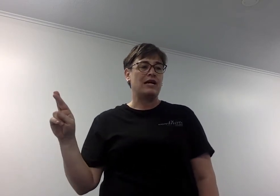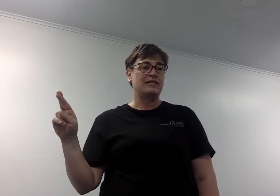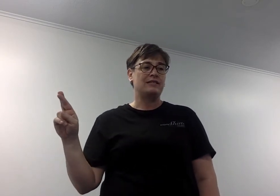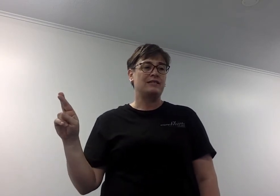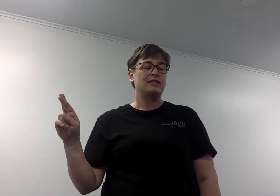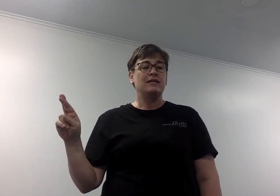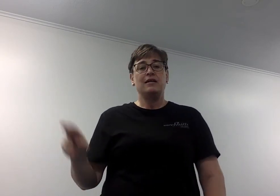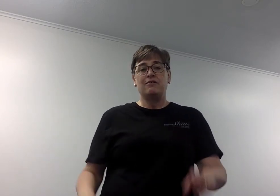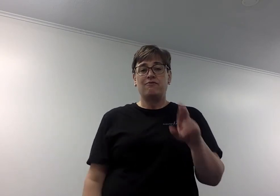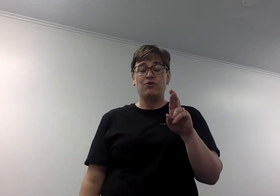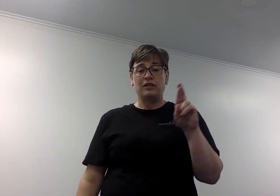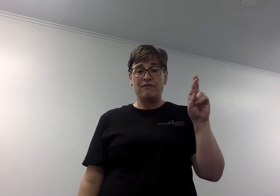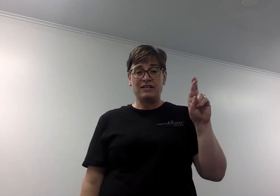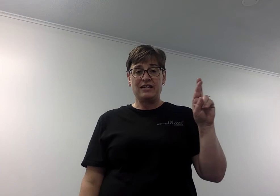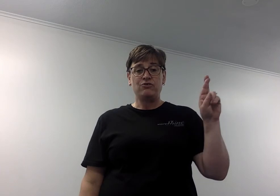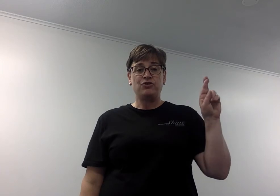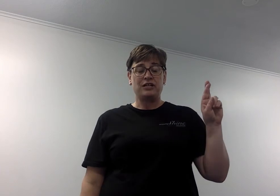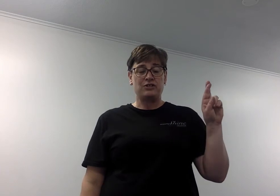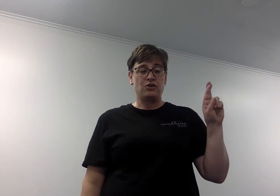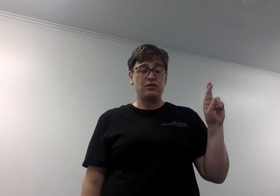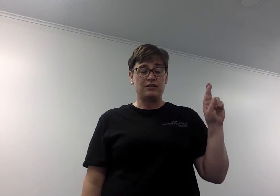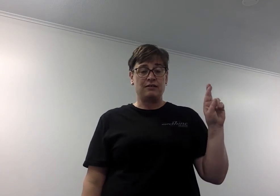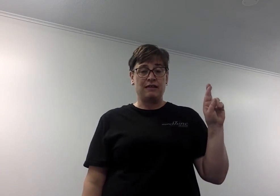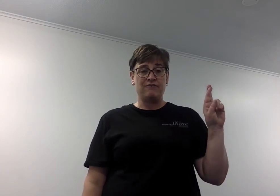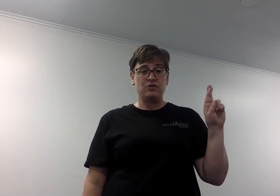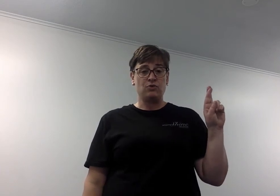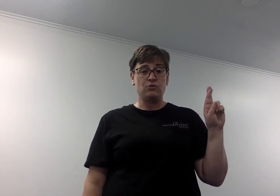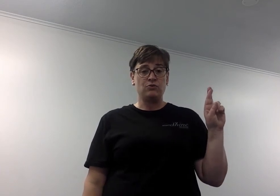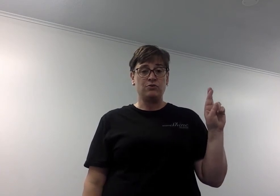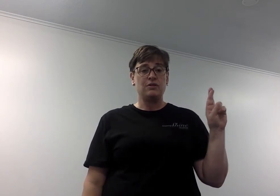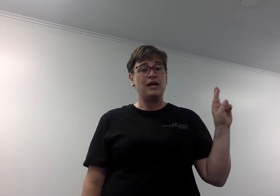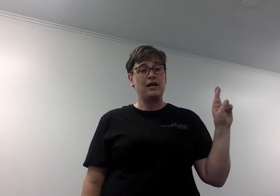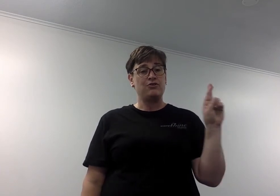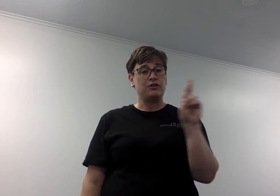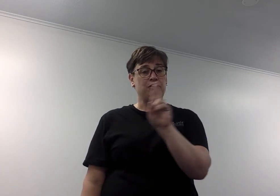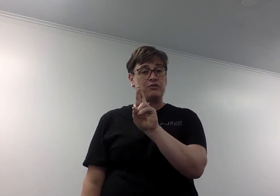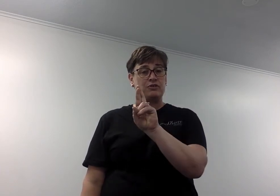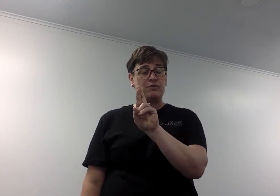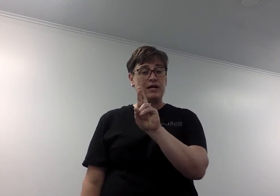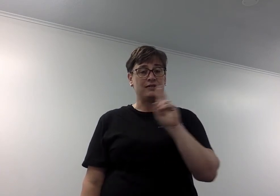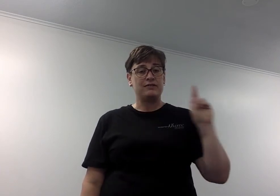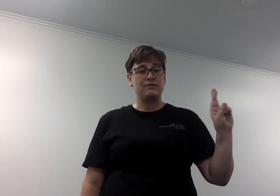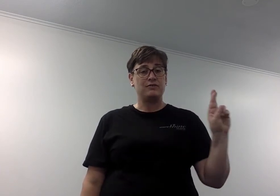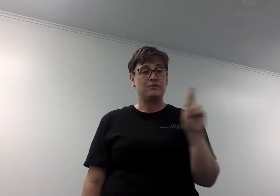right. For left-handers, you're going to start at the left shoulder, and you're going to go to the right.